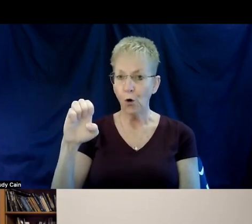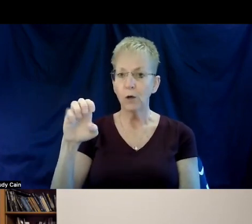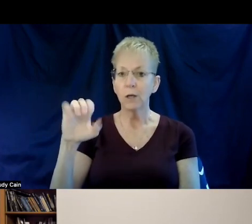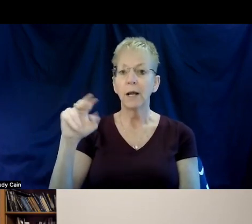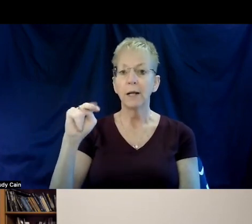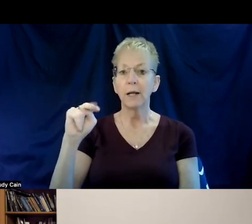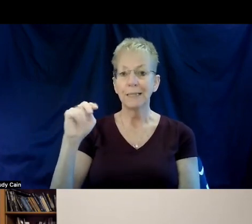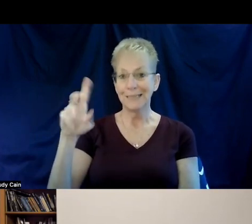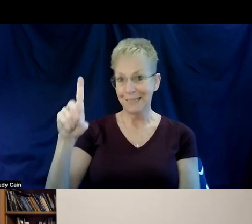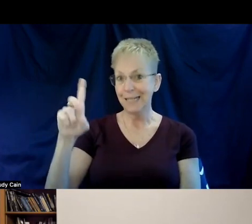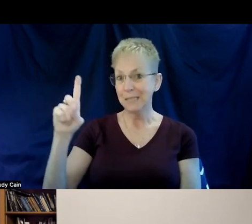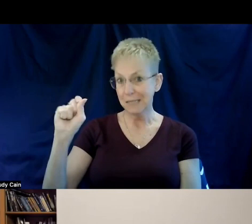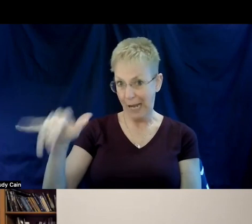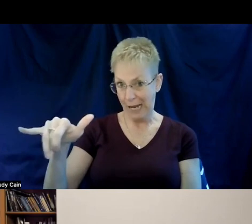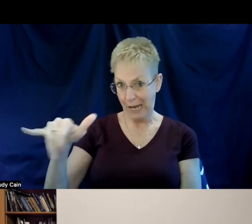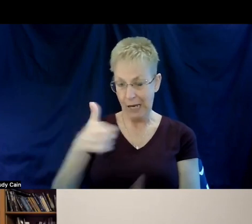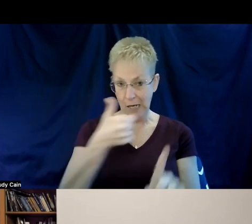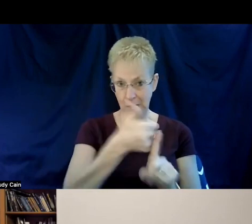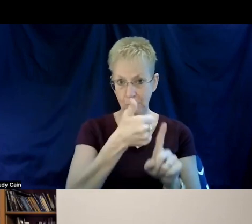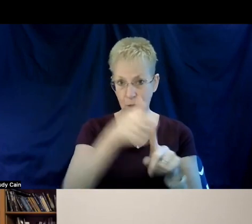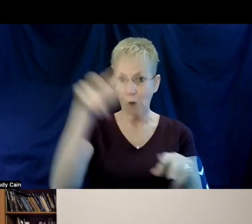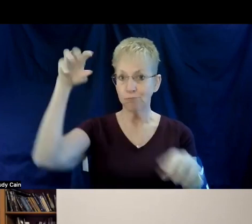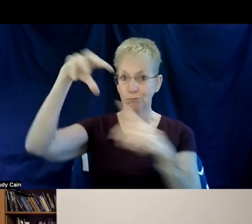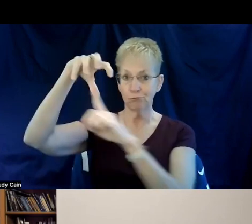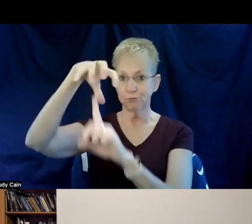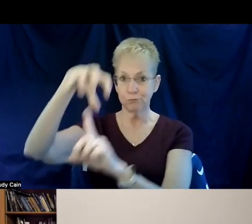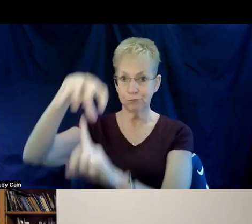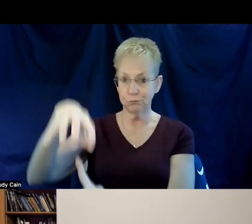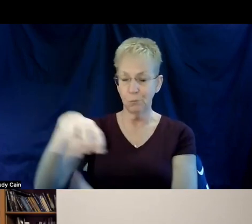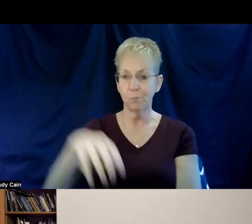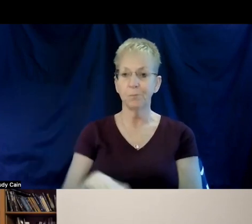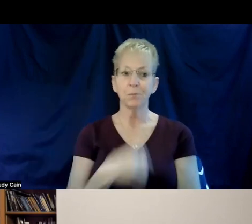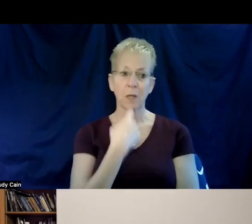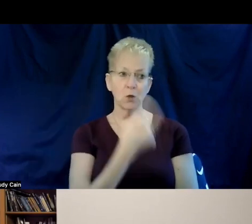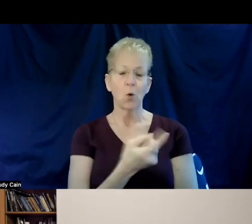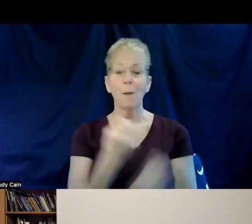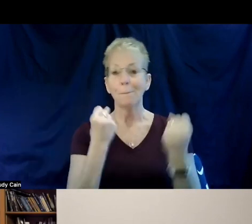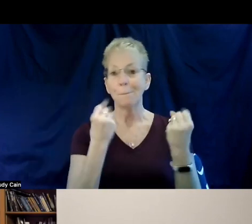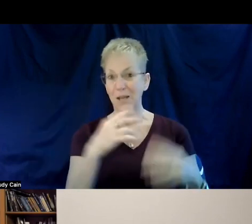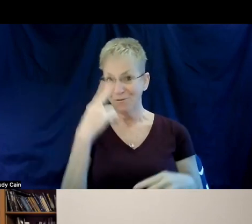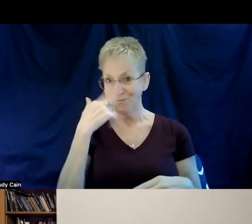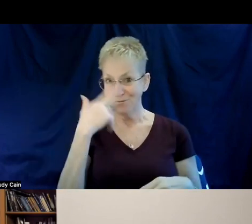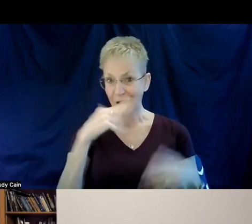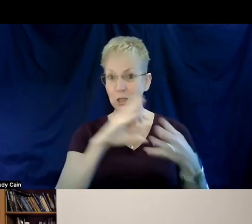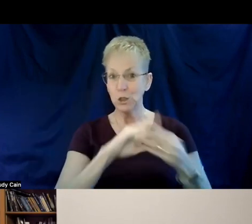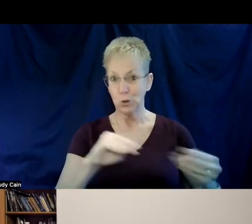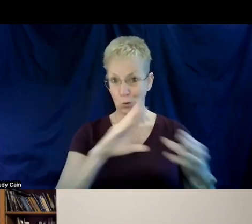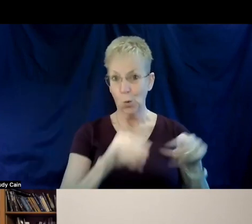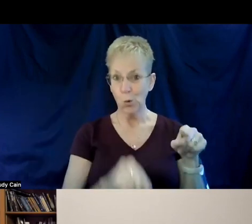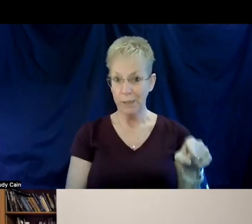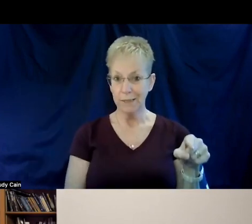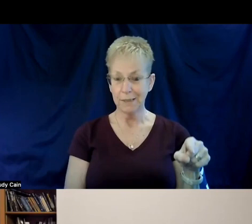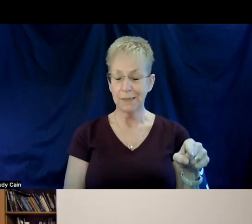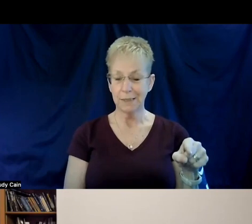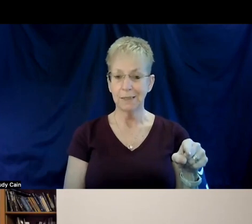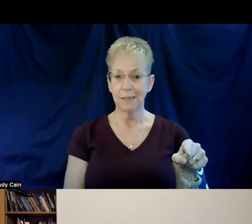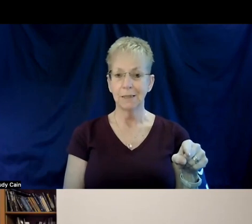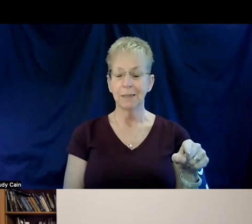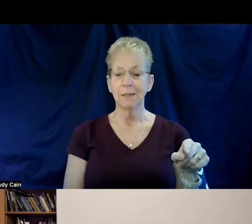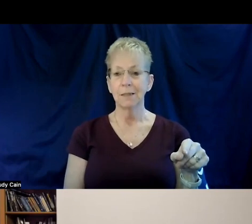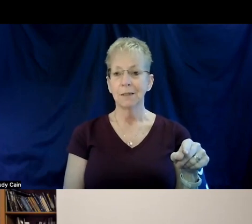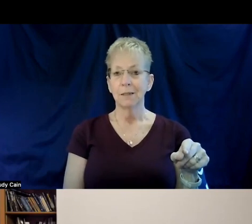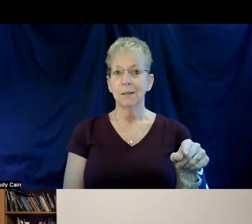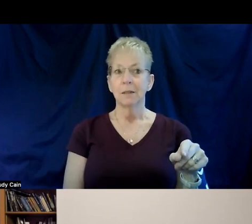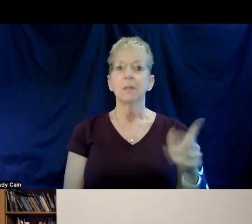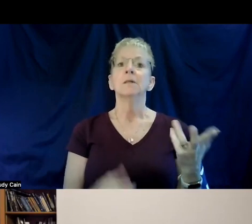on D-Day. And he told a lot of funny stories. And after